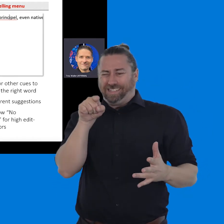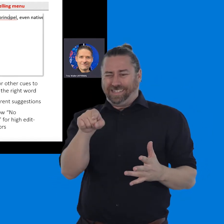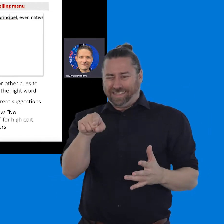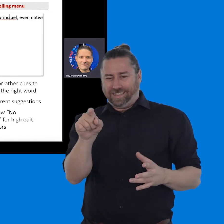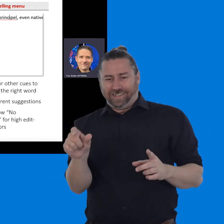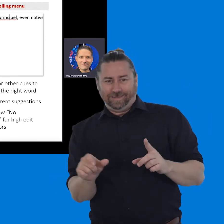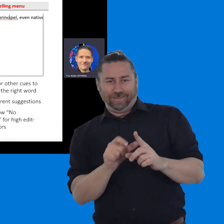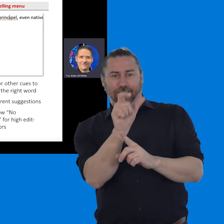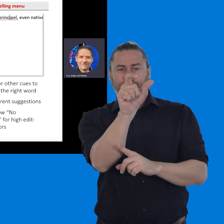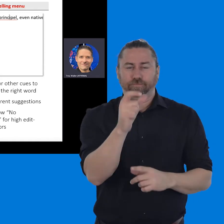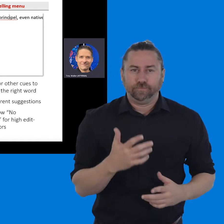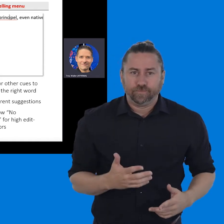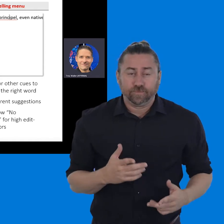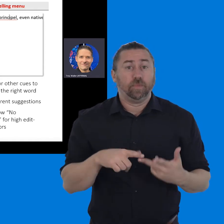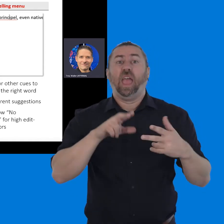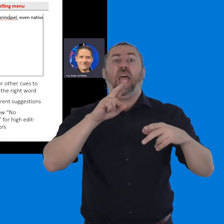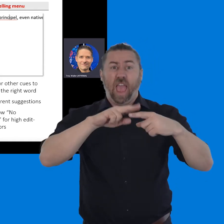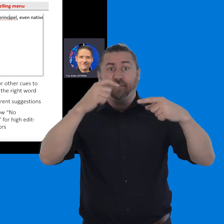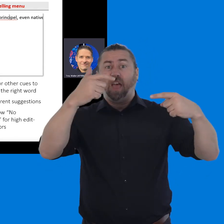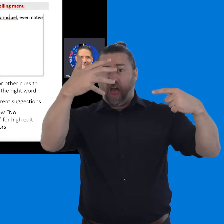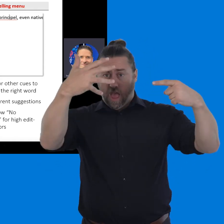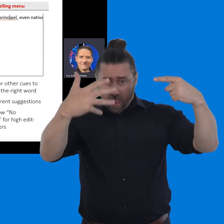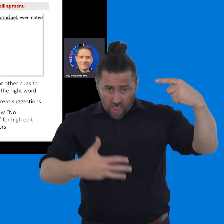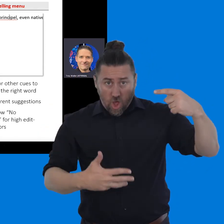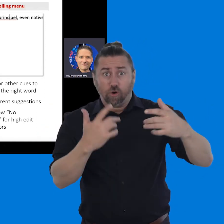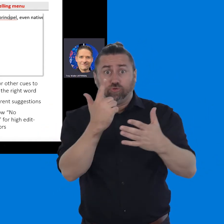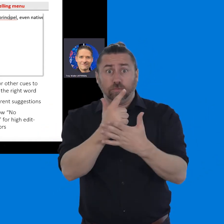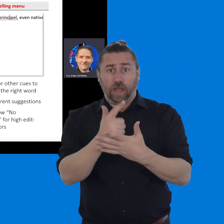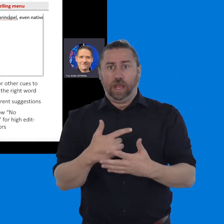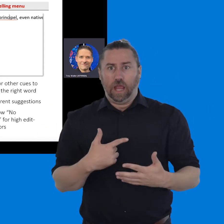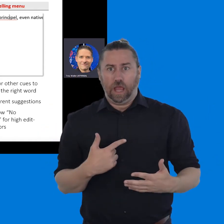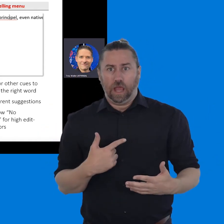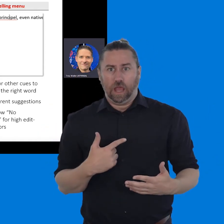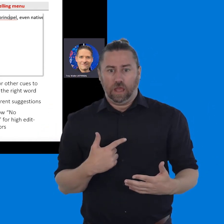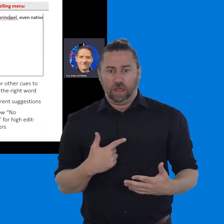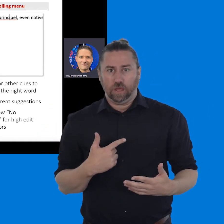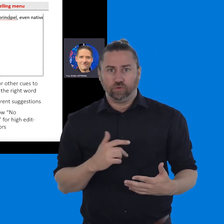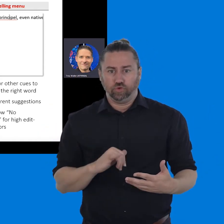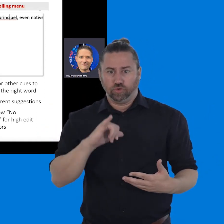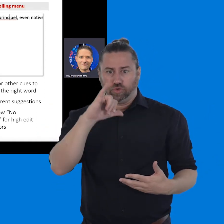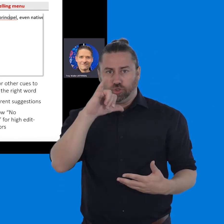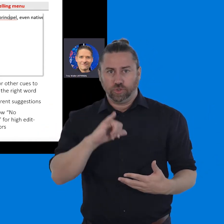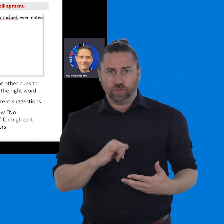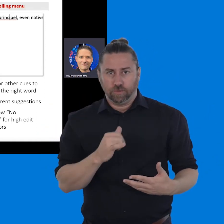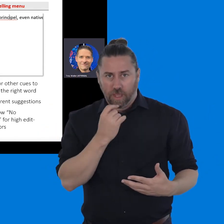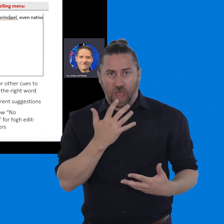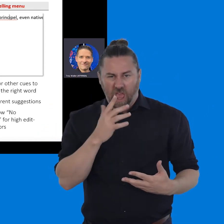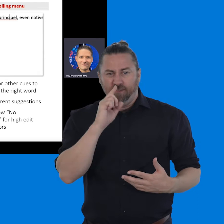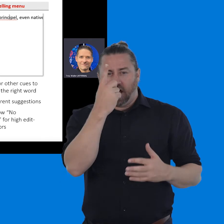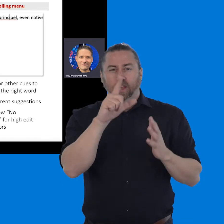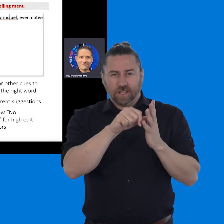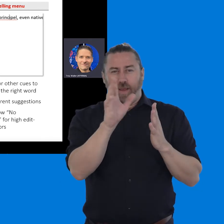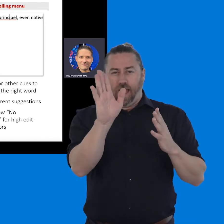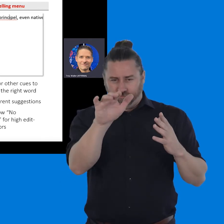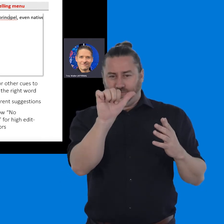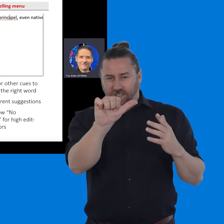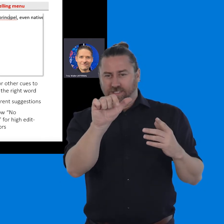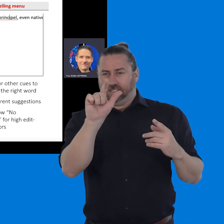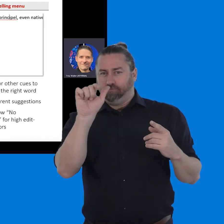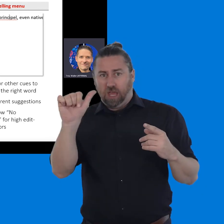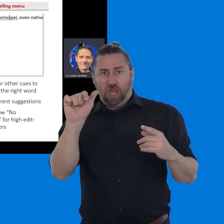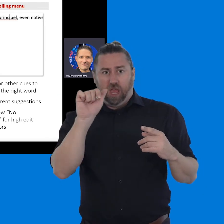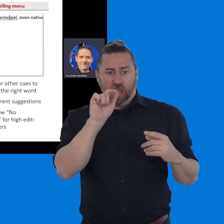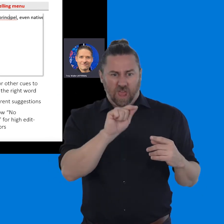secondly, having too many choices slows decision making and causes decision fatigue. And this applies to everybody, but it's